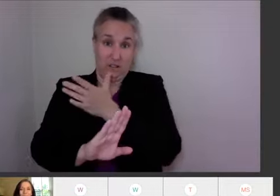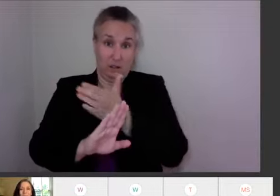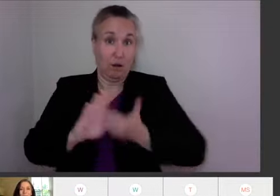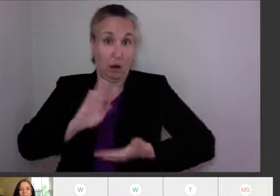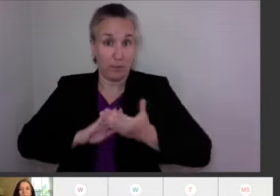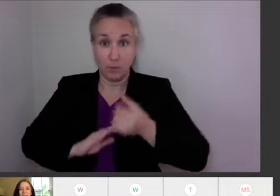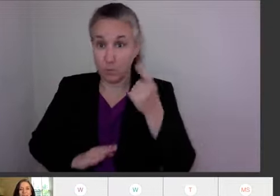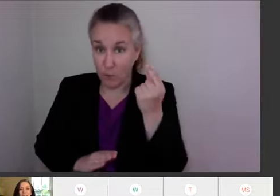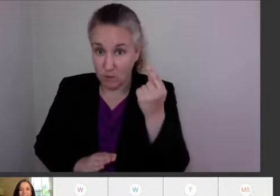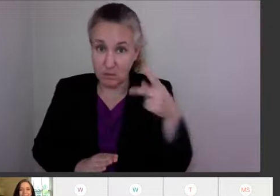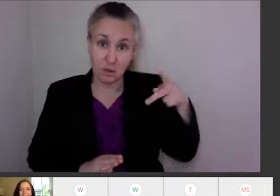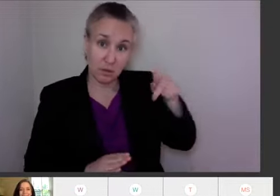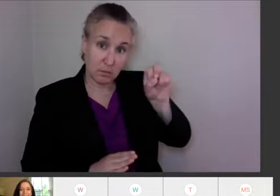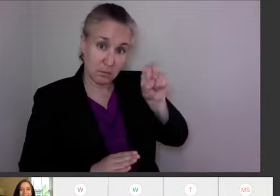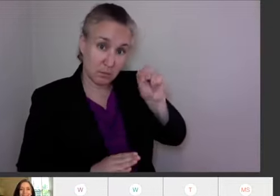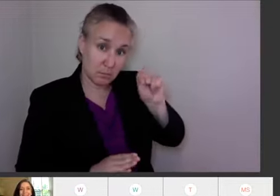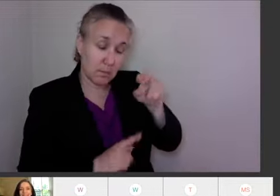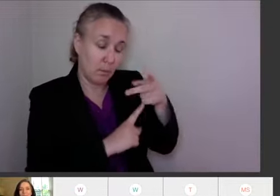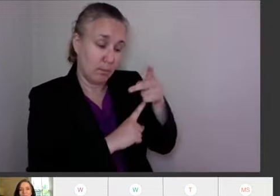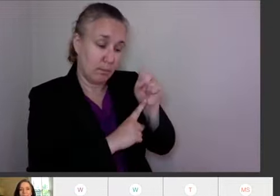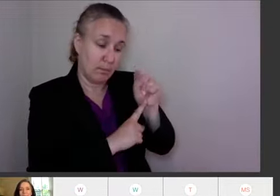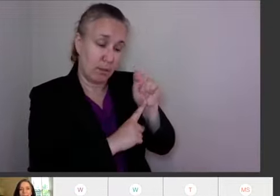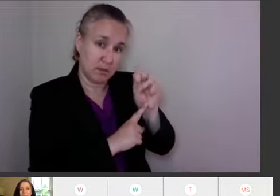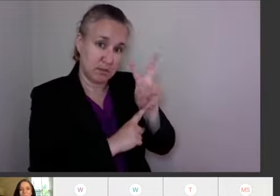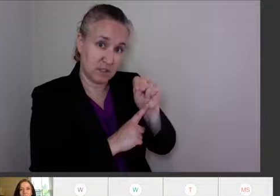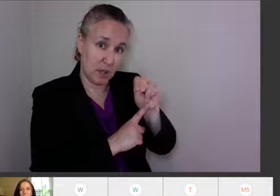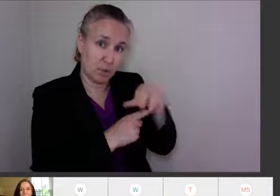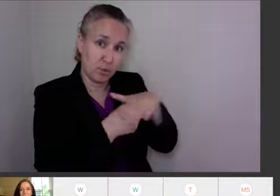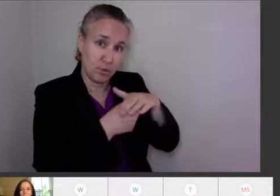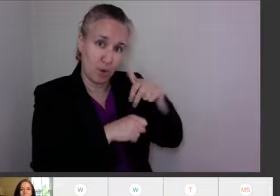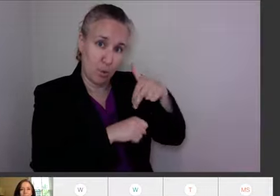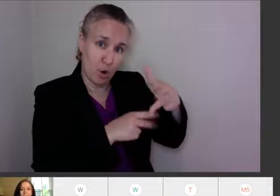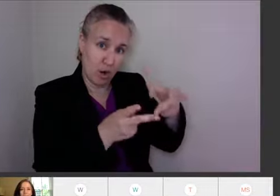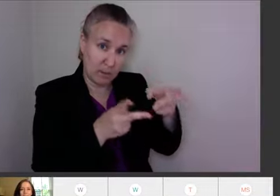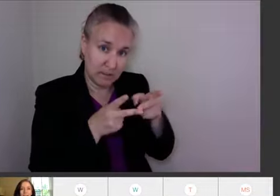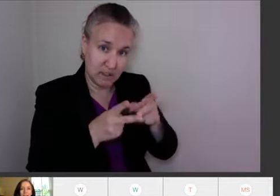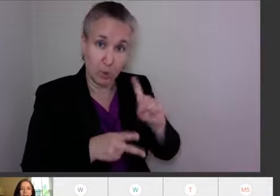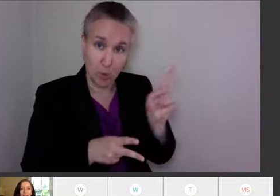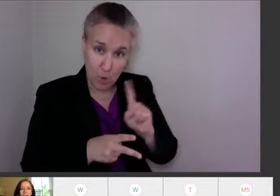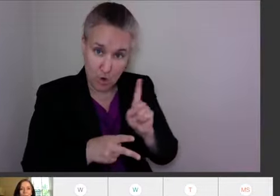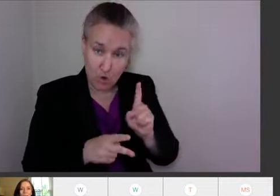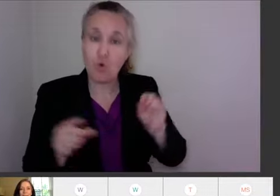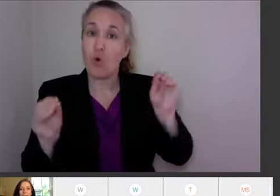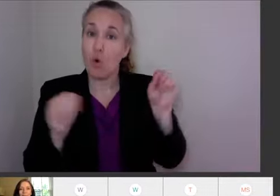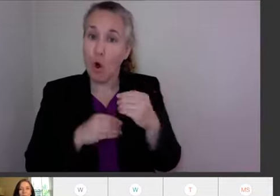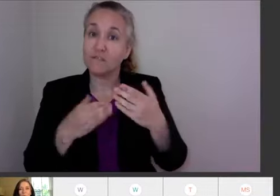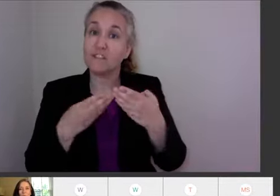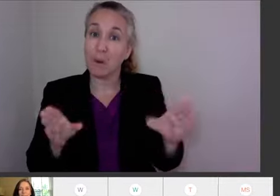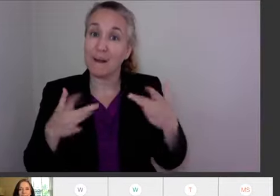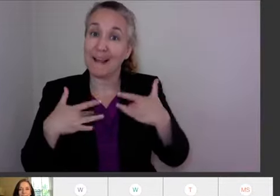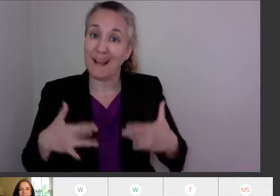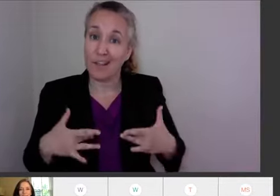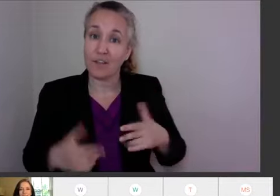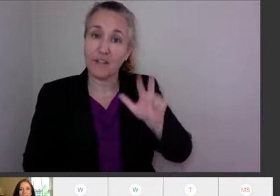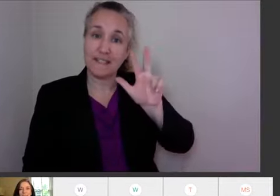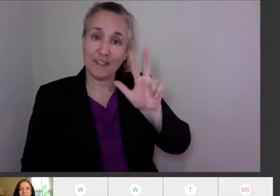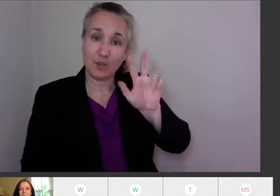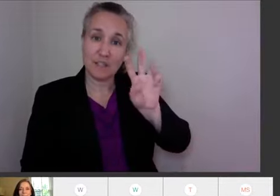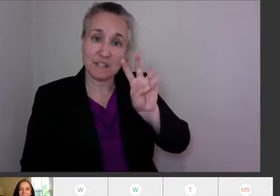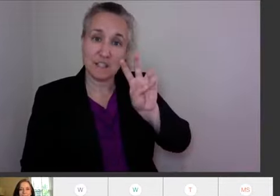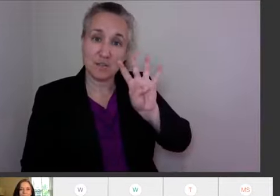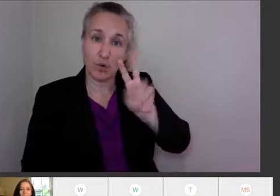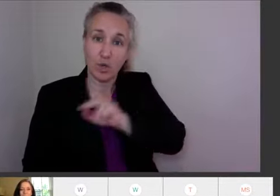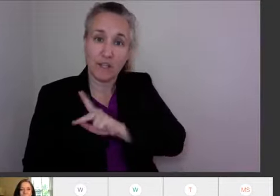Pottstown Walk-Up Community Site. It's located at our Office of Public Health at 364 King Street